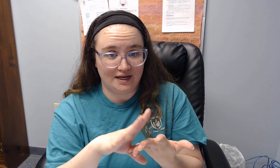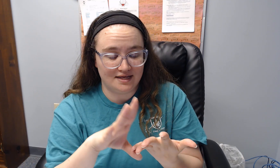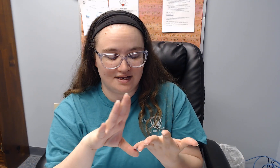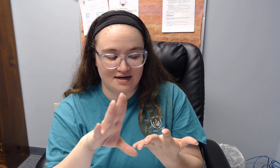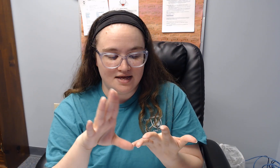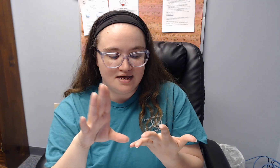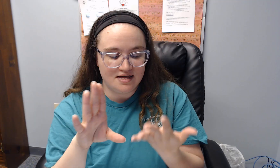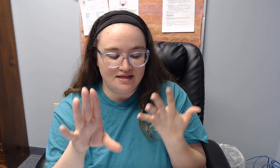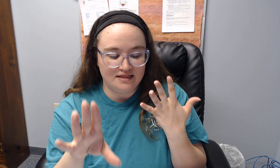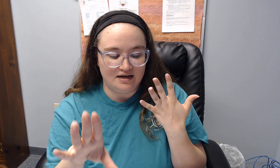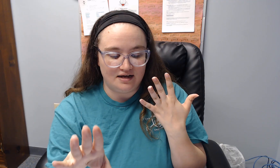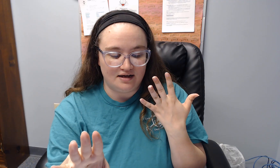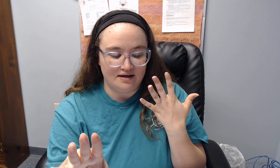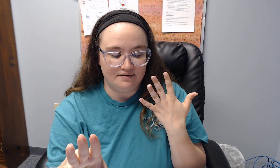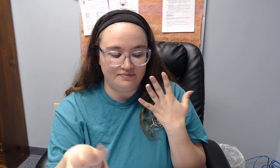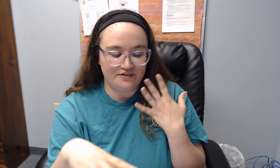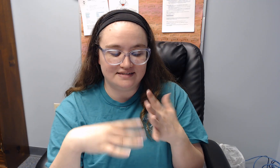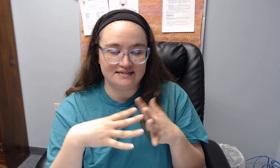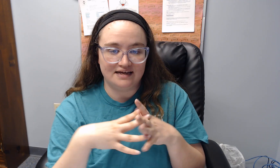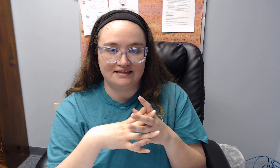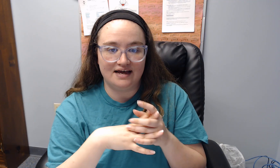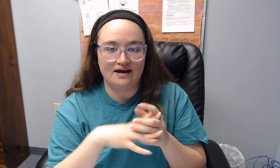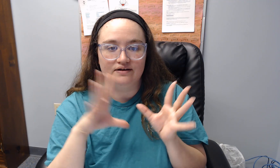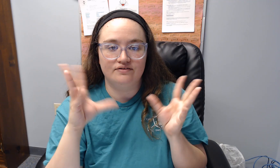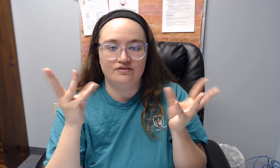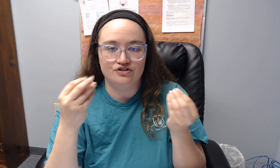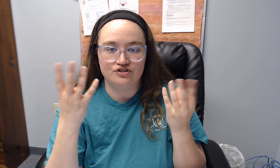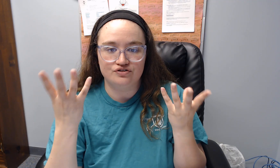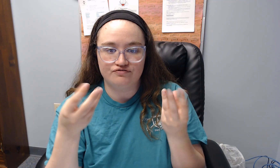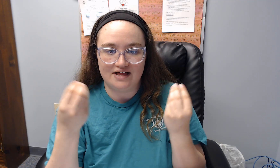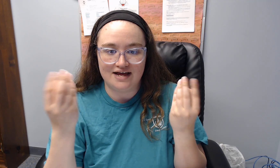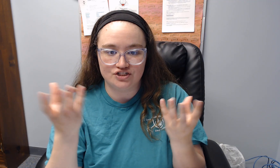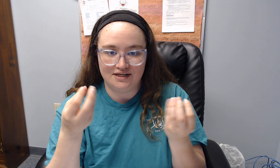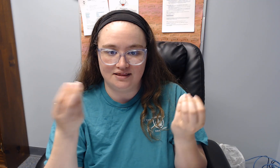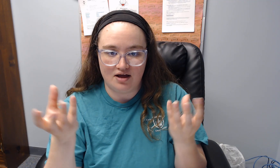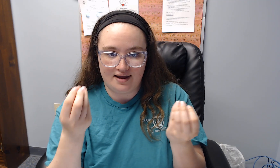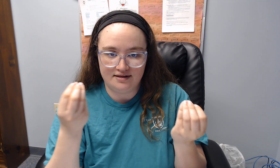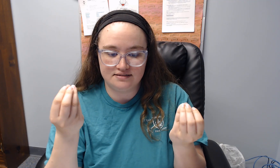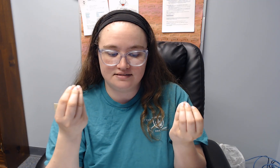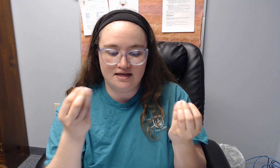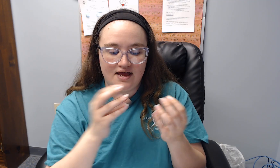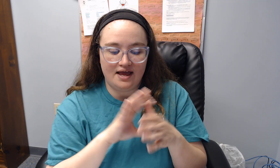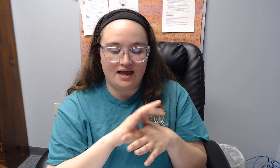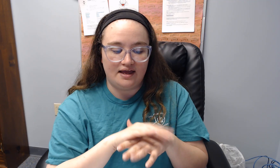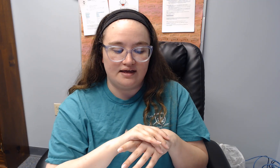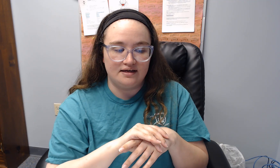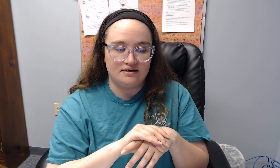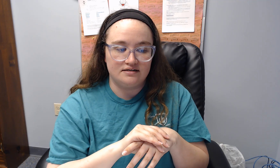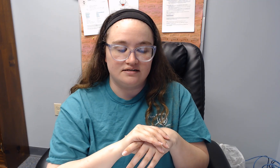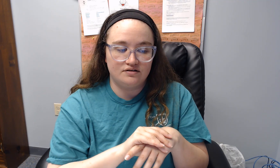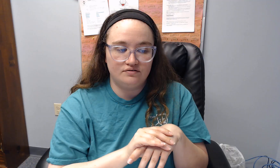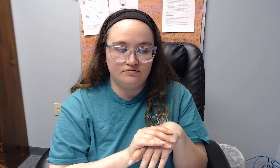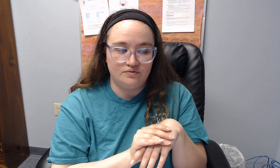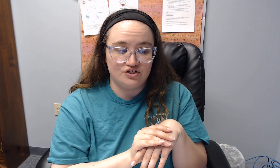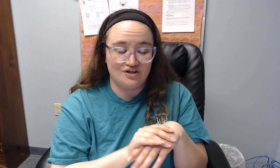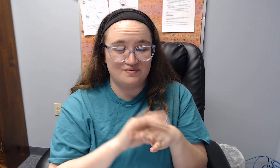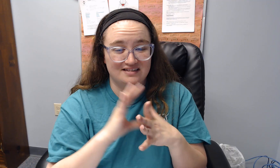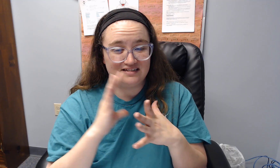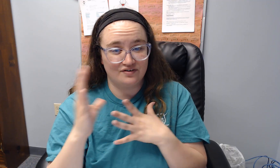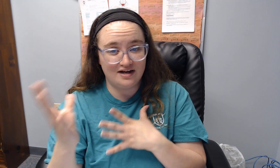ringing, things like that. There's those flashing lights, and we talked about the different kinds of